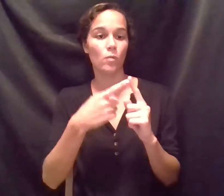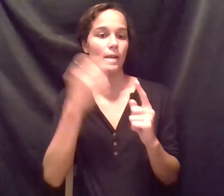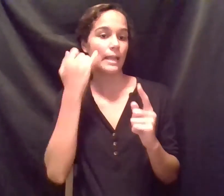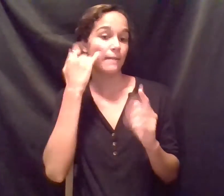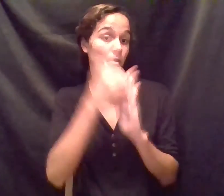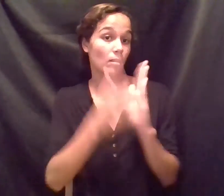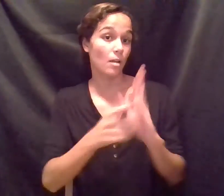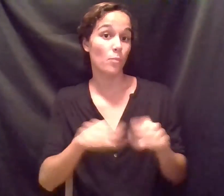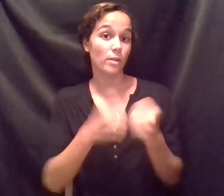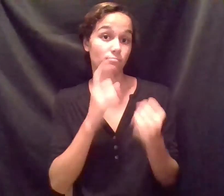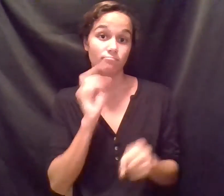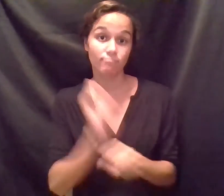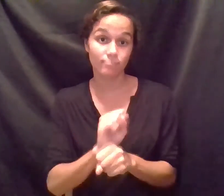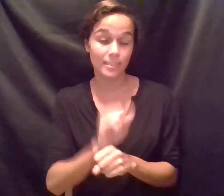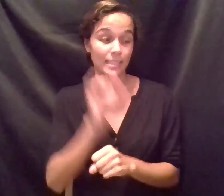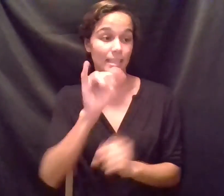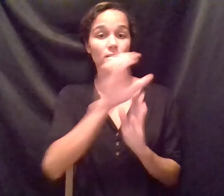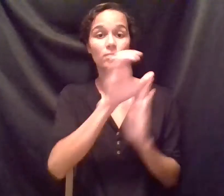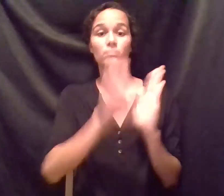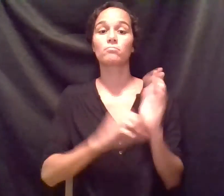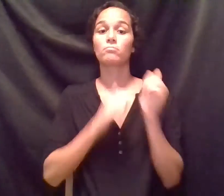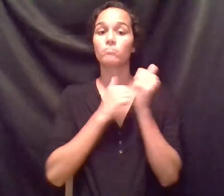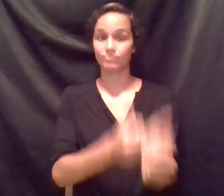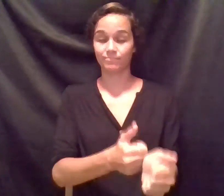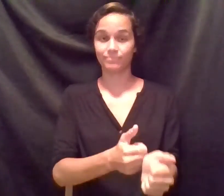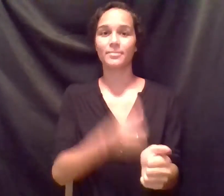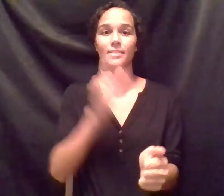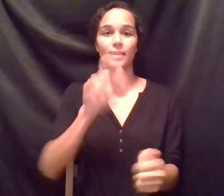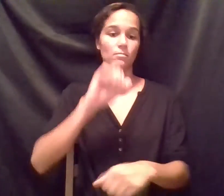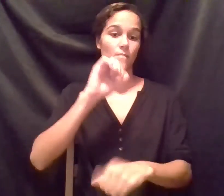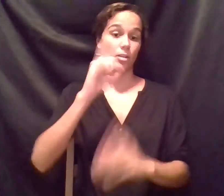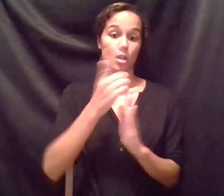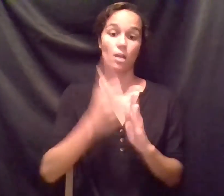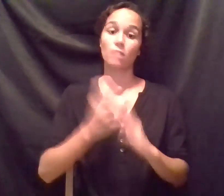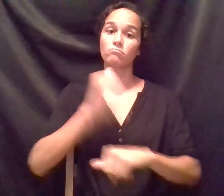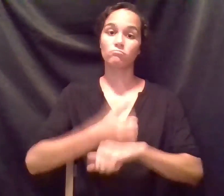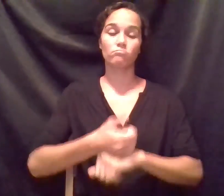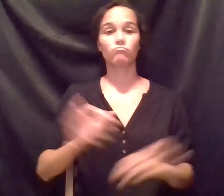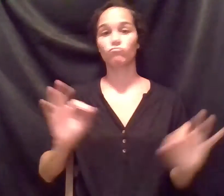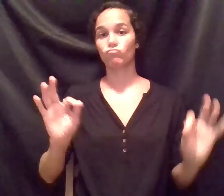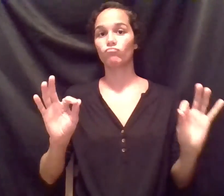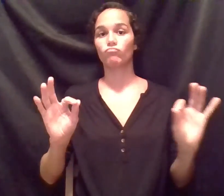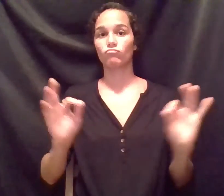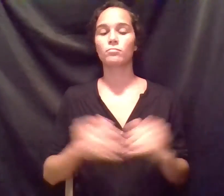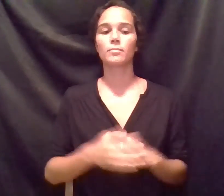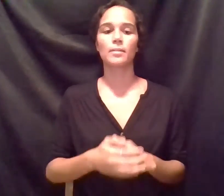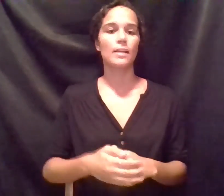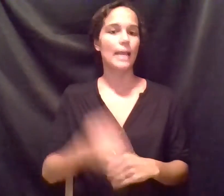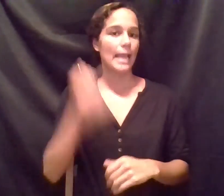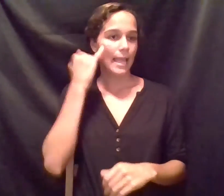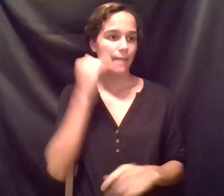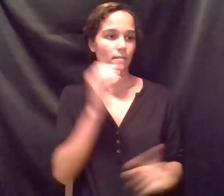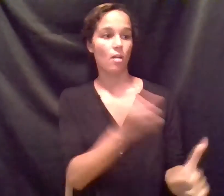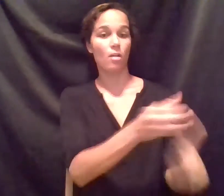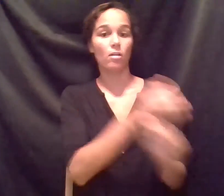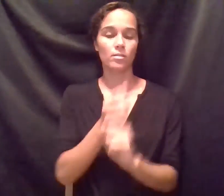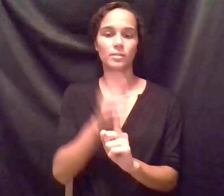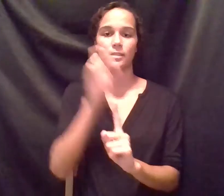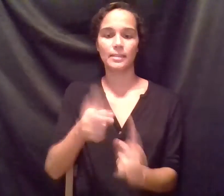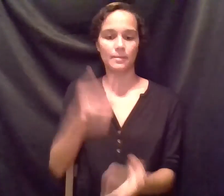to be more than a hunch. They have to be able to give specific and articulable facts. That's what the case law says, which means they have to be